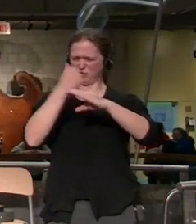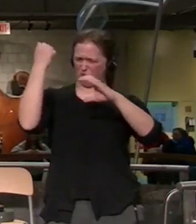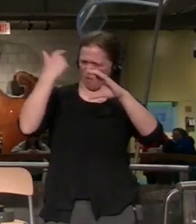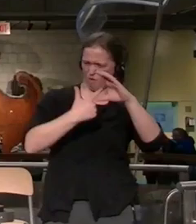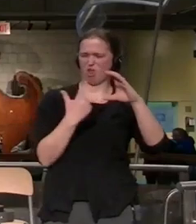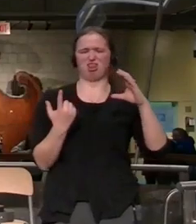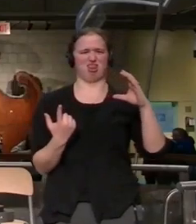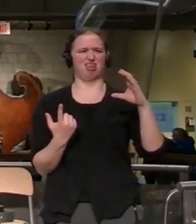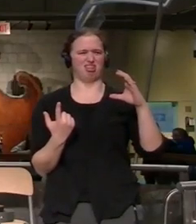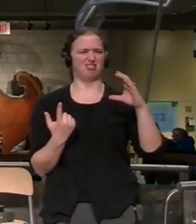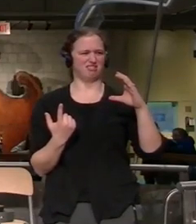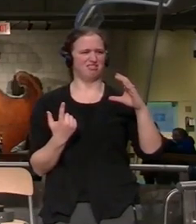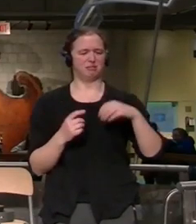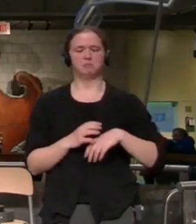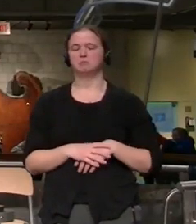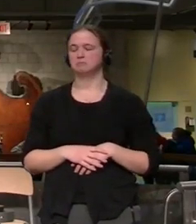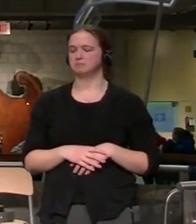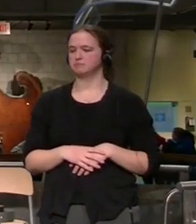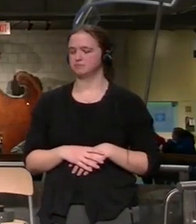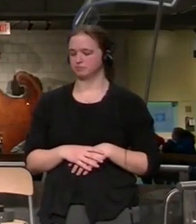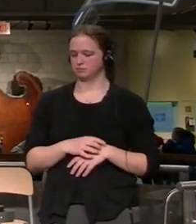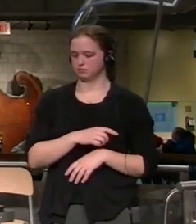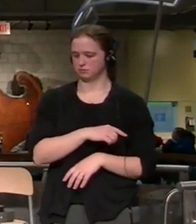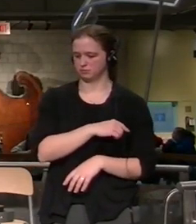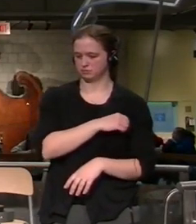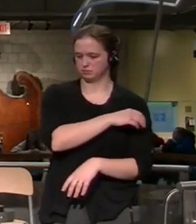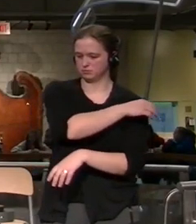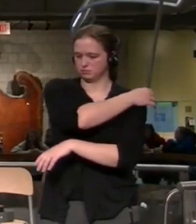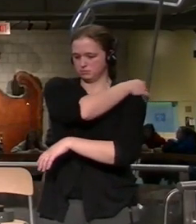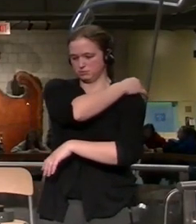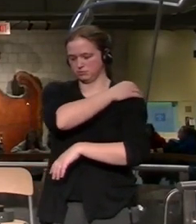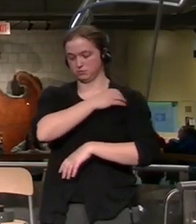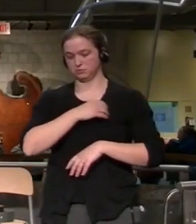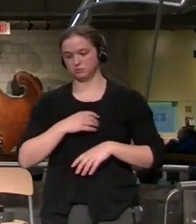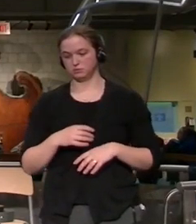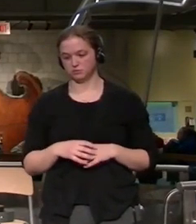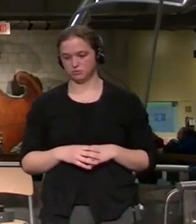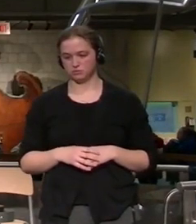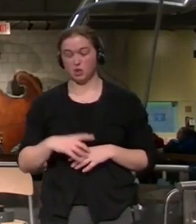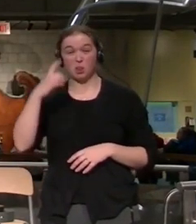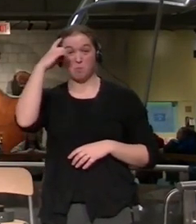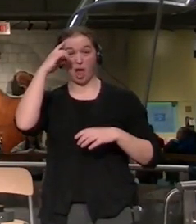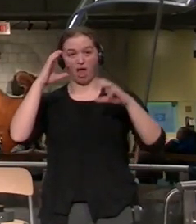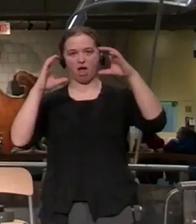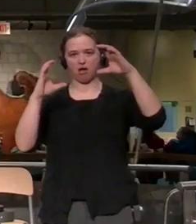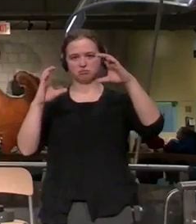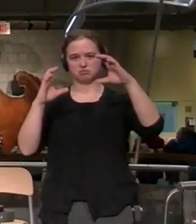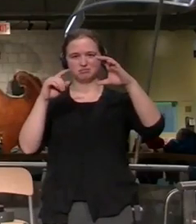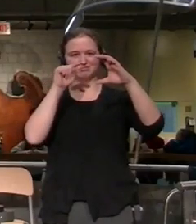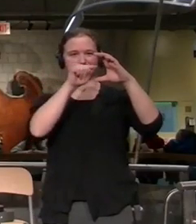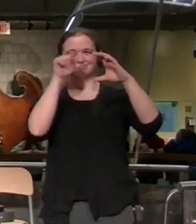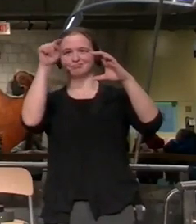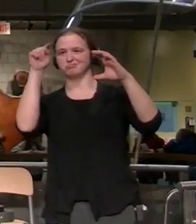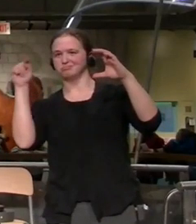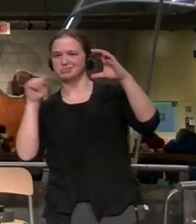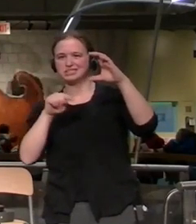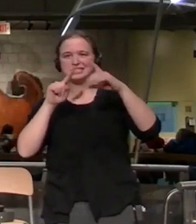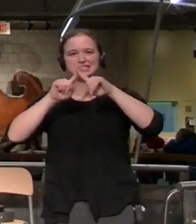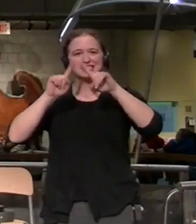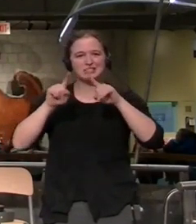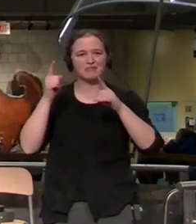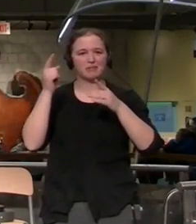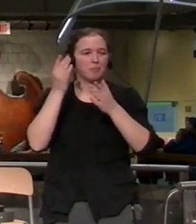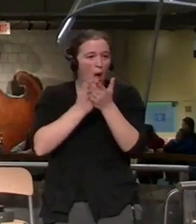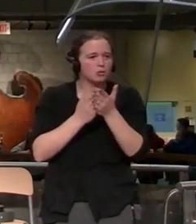so what we see is that a lot of the parts of the brain do a lot of really important jobs. But I highlight the frontal lobe, that part of the brain behind your forehead